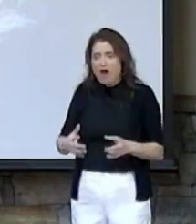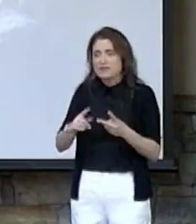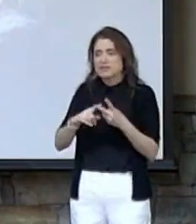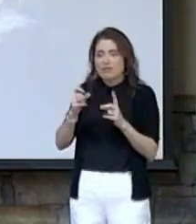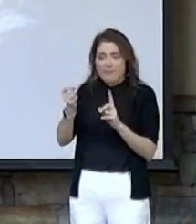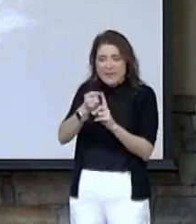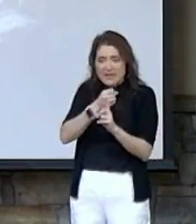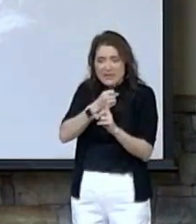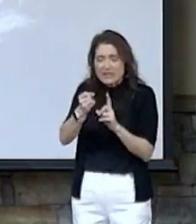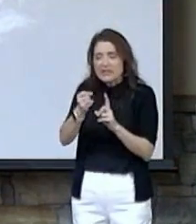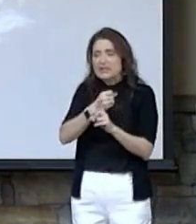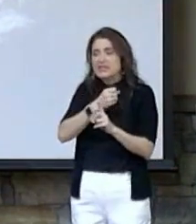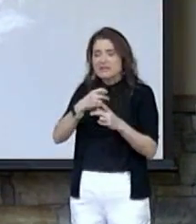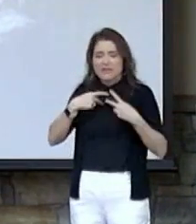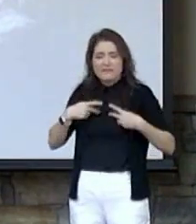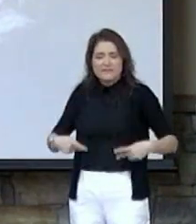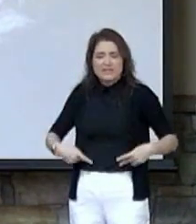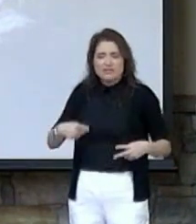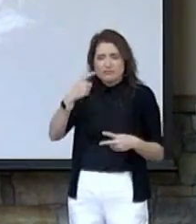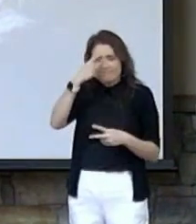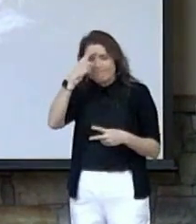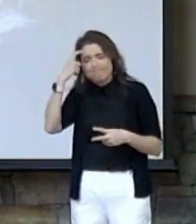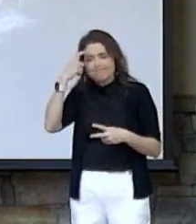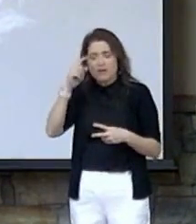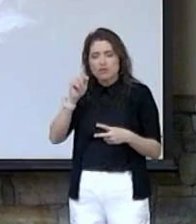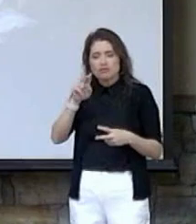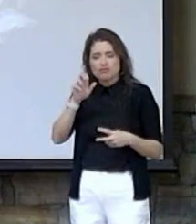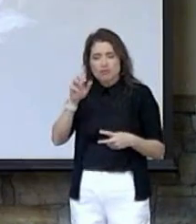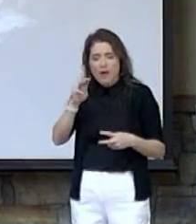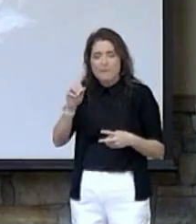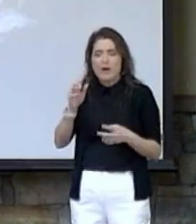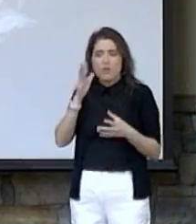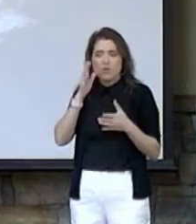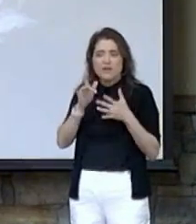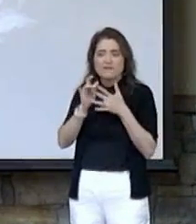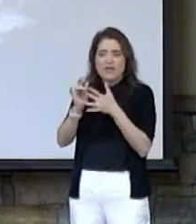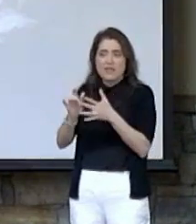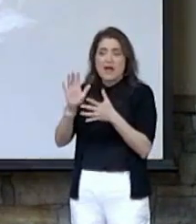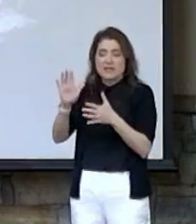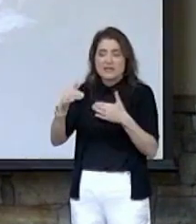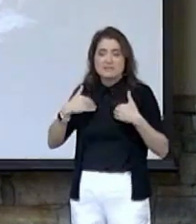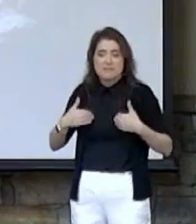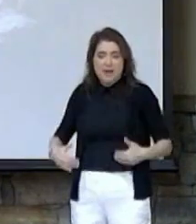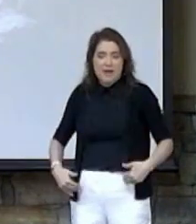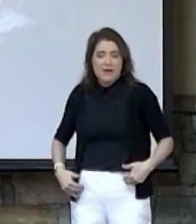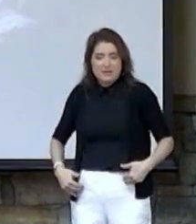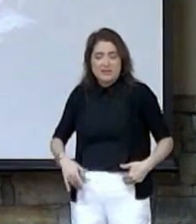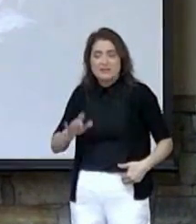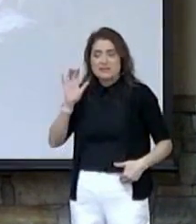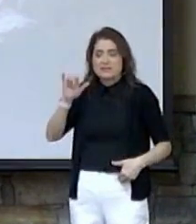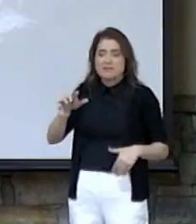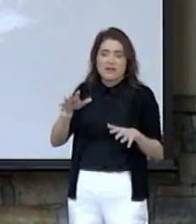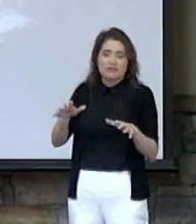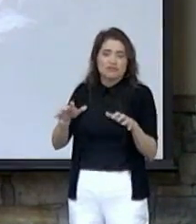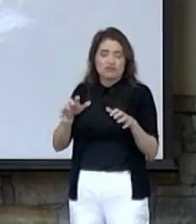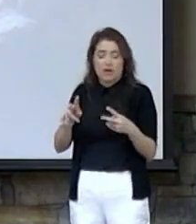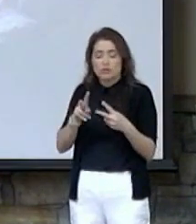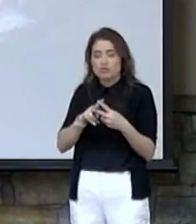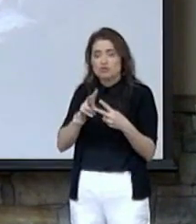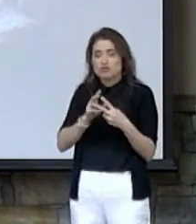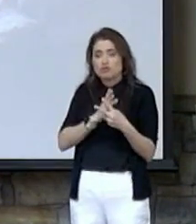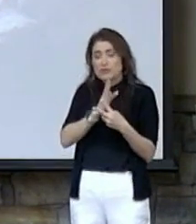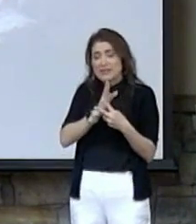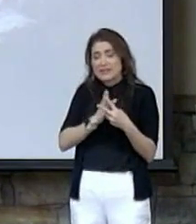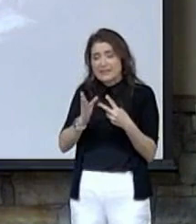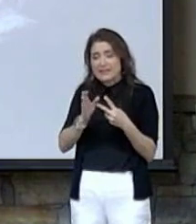the physical trauma that went along with that would have led his body to a state of hypovolemic shock. Two key aspects of